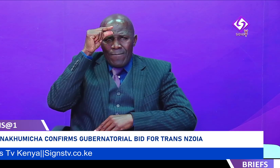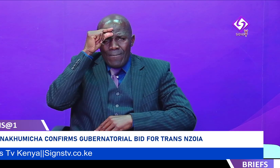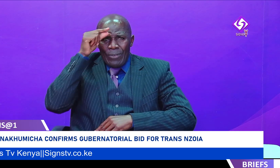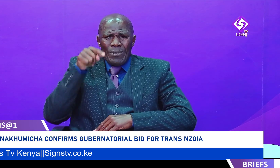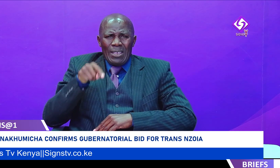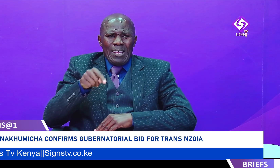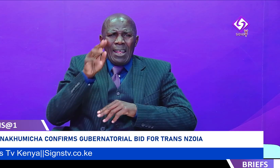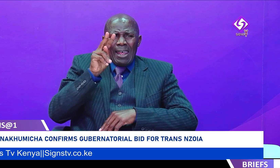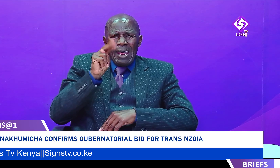also